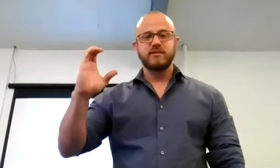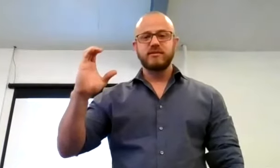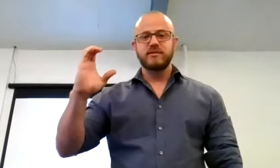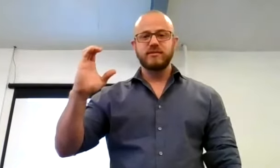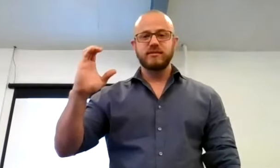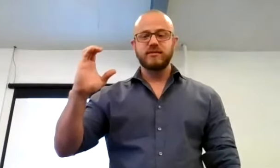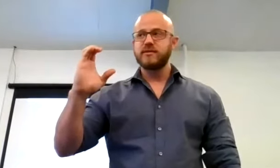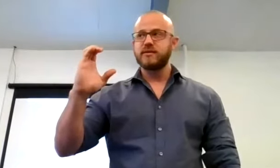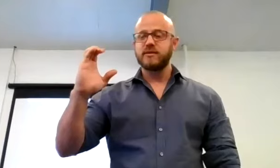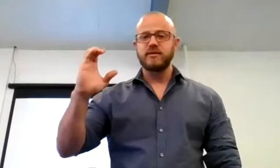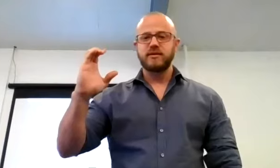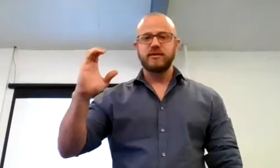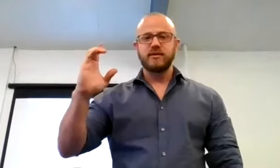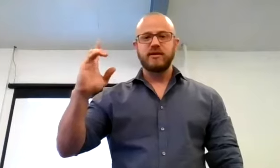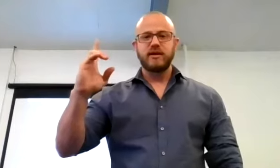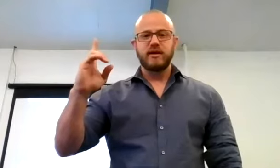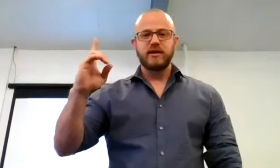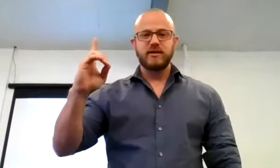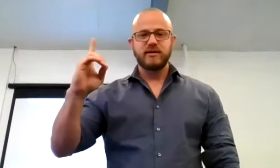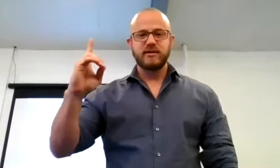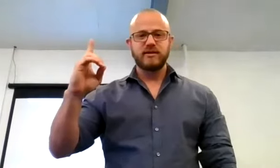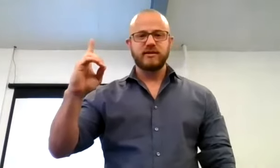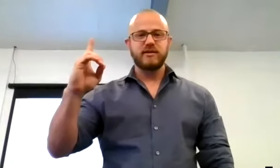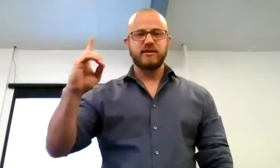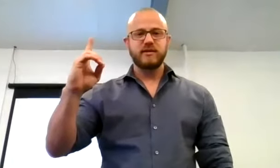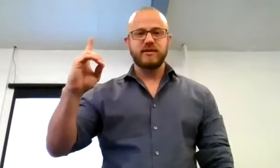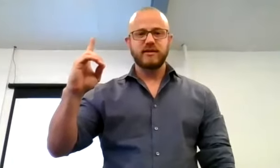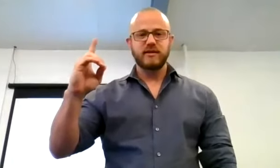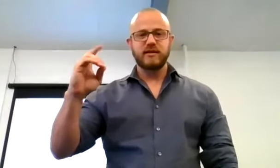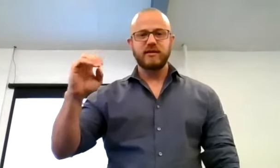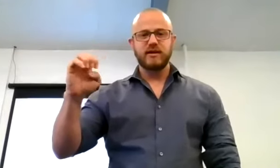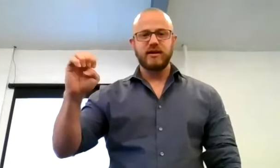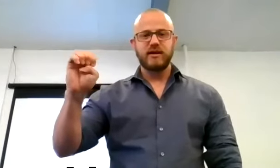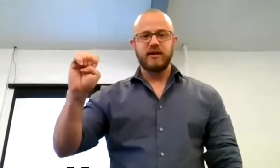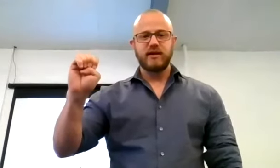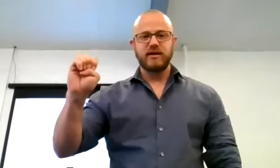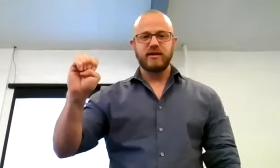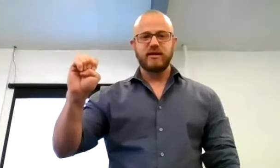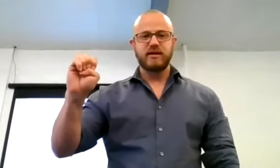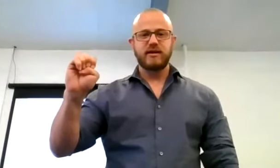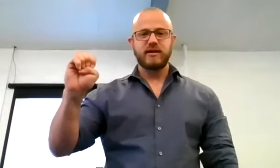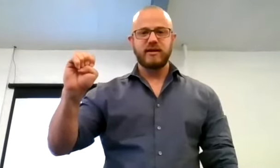C, D, E,